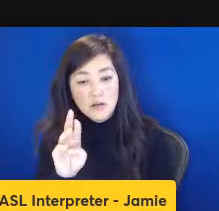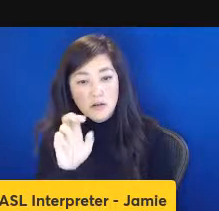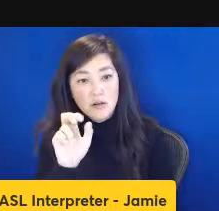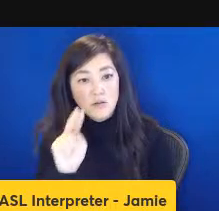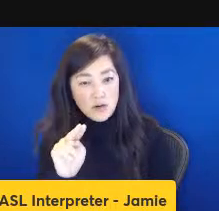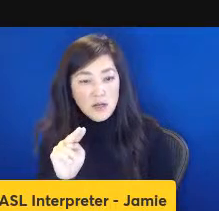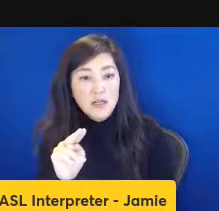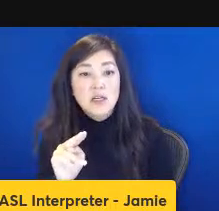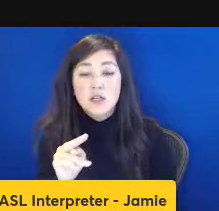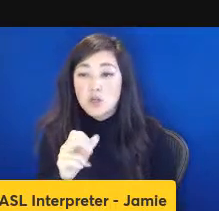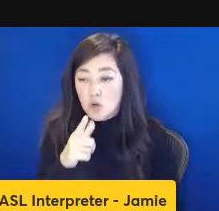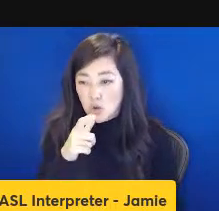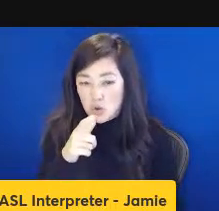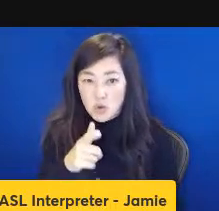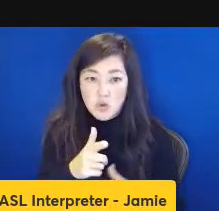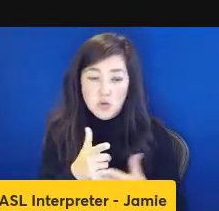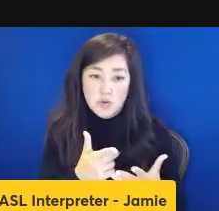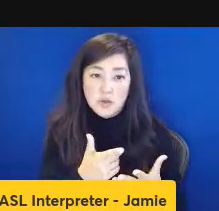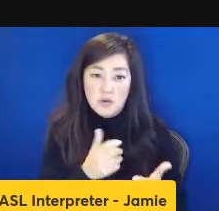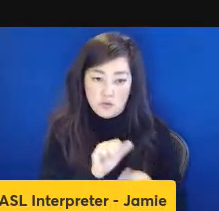spent with me and with the broader